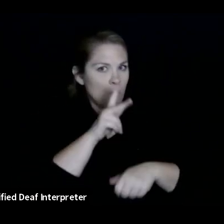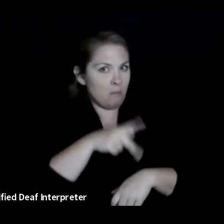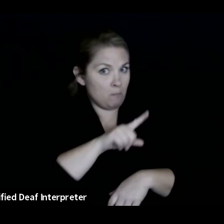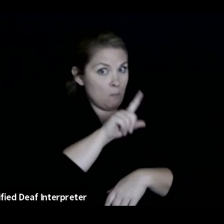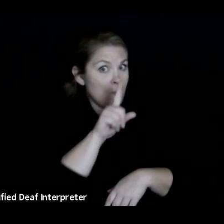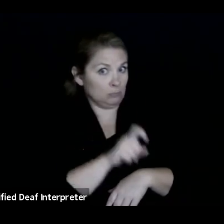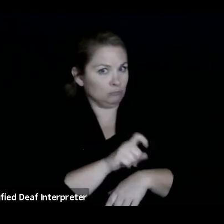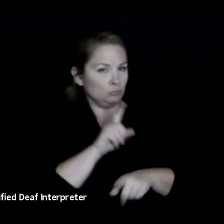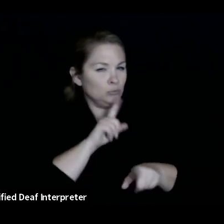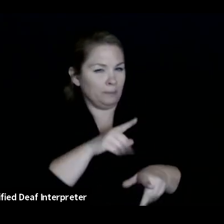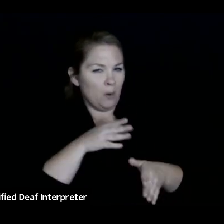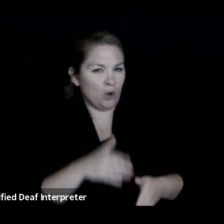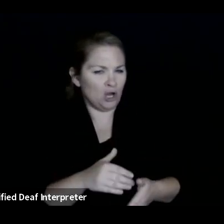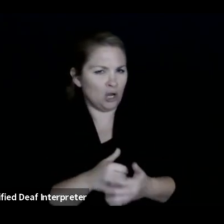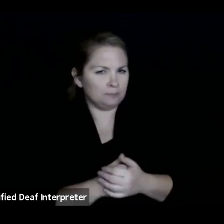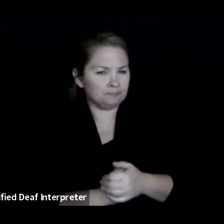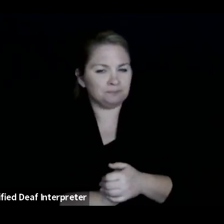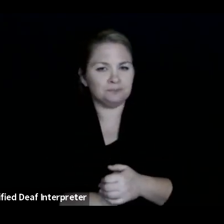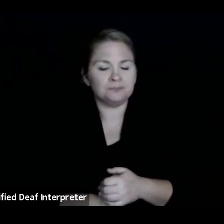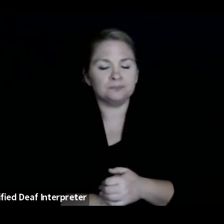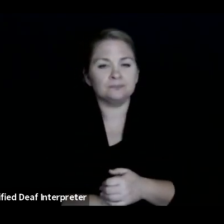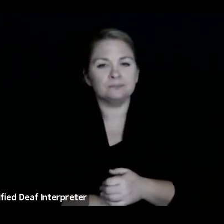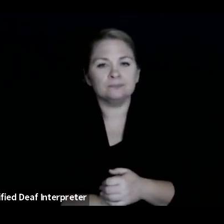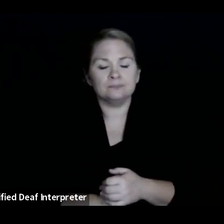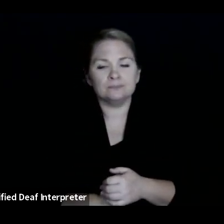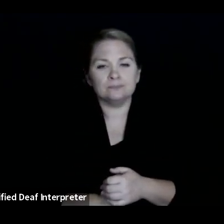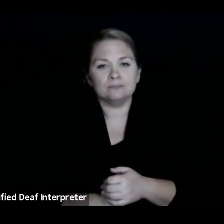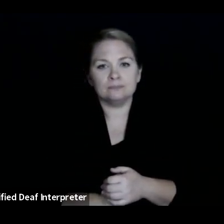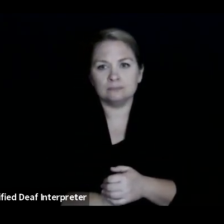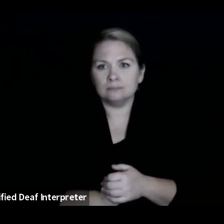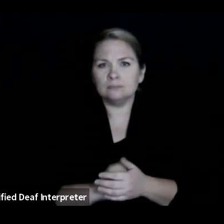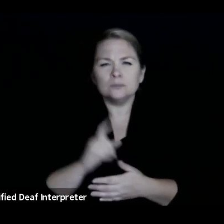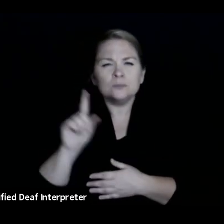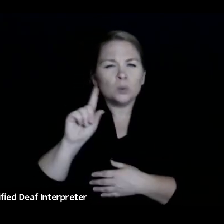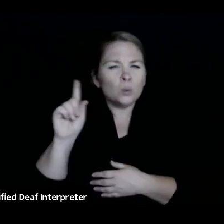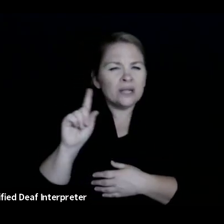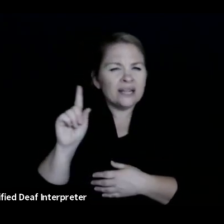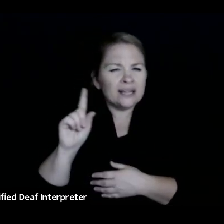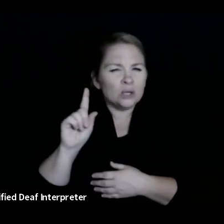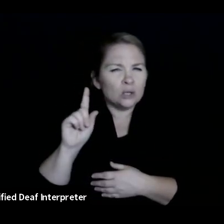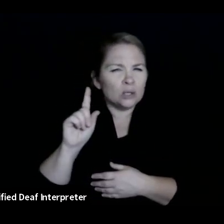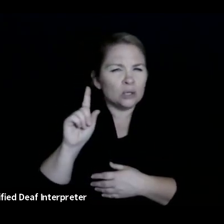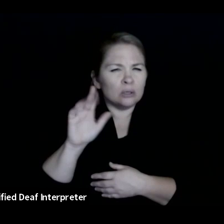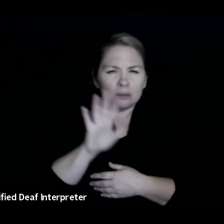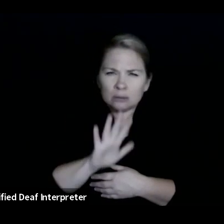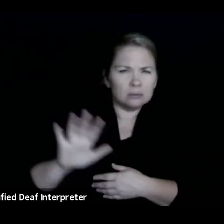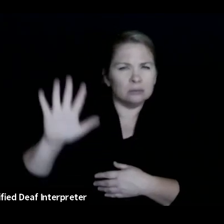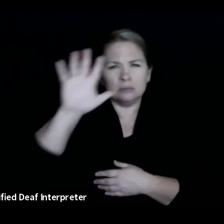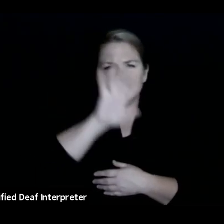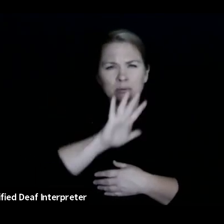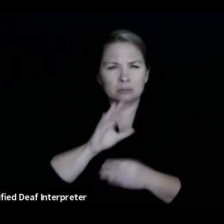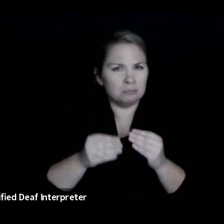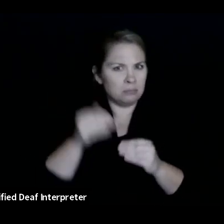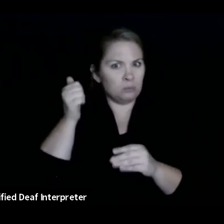state, other states across state borders transferred to hospitals in